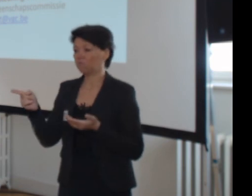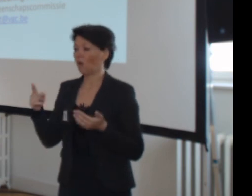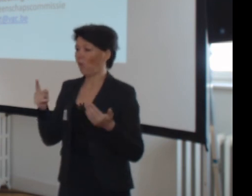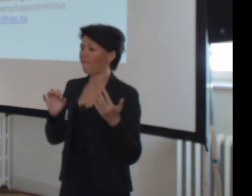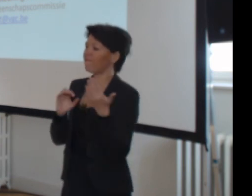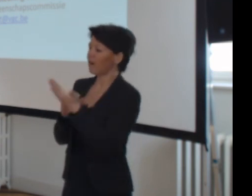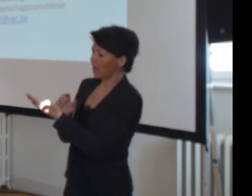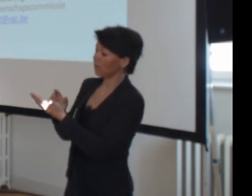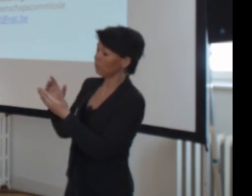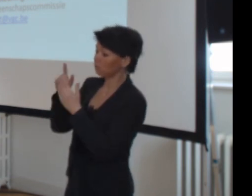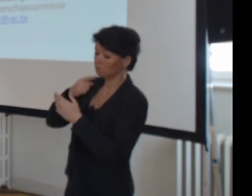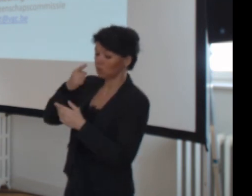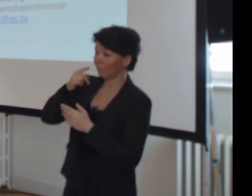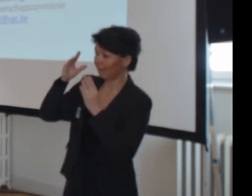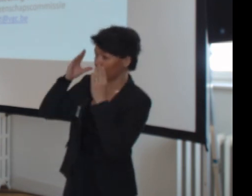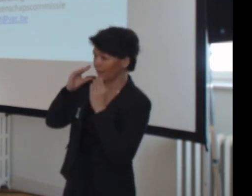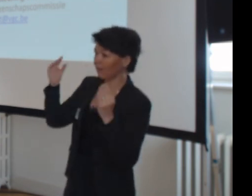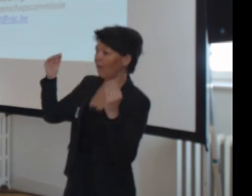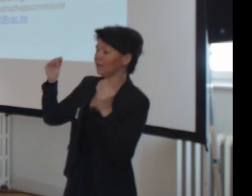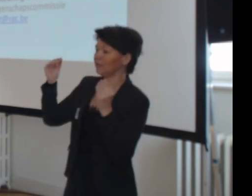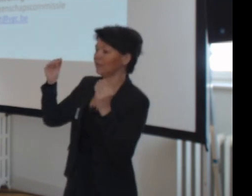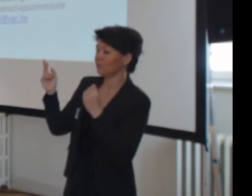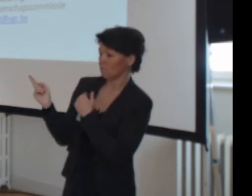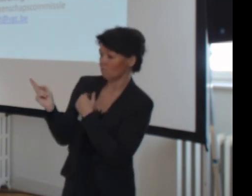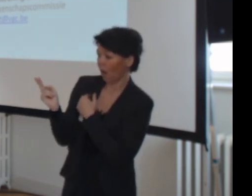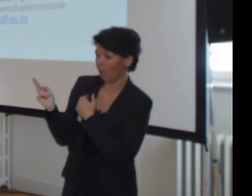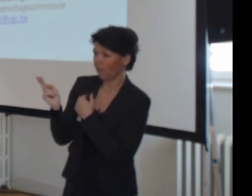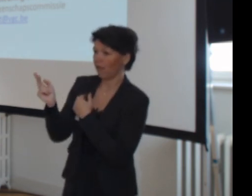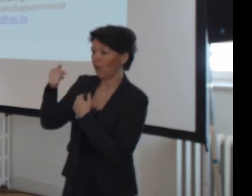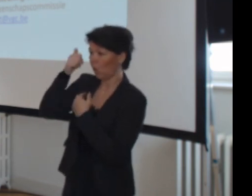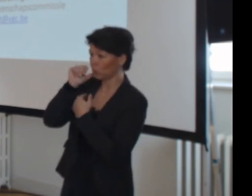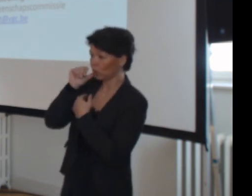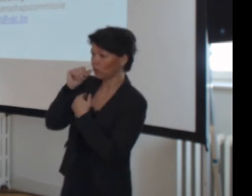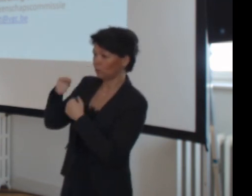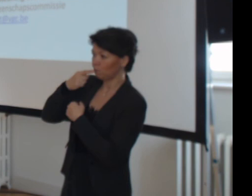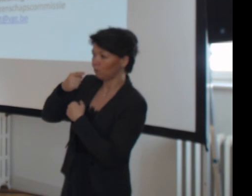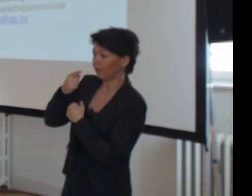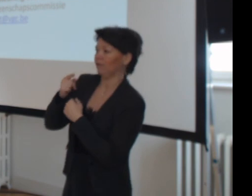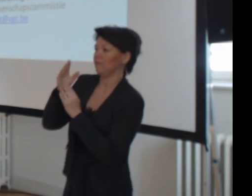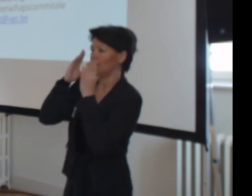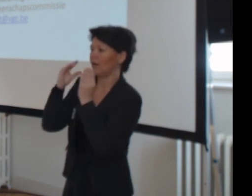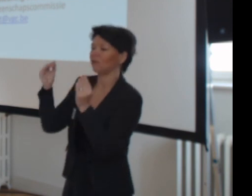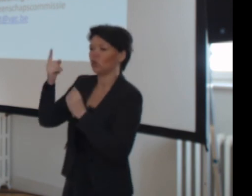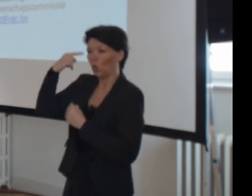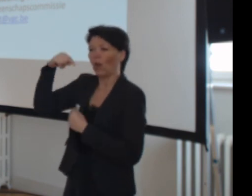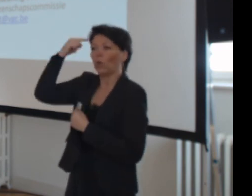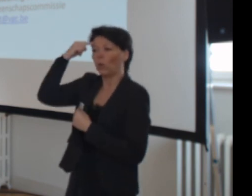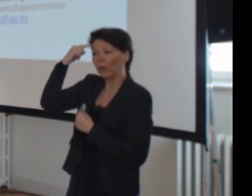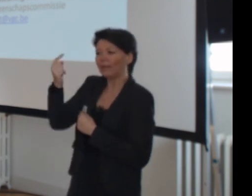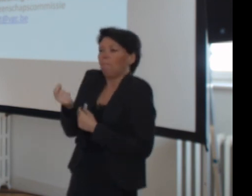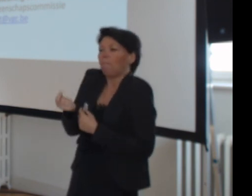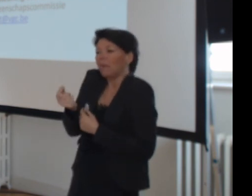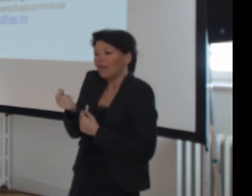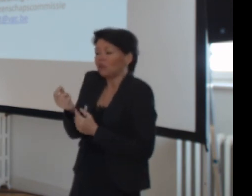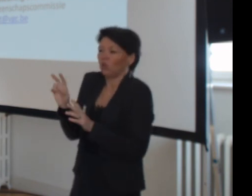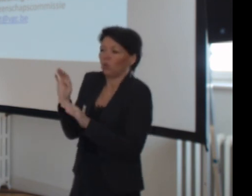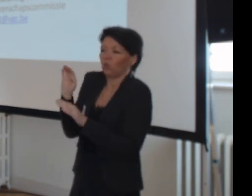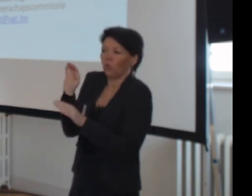speak Dutch, whether both parents speak Dutch, etc. So we know something